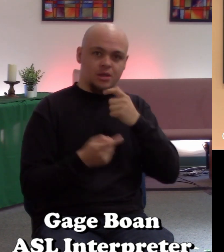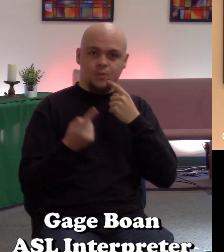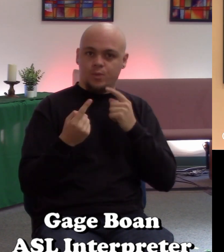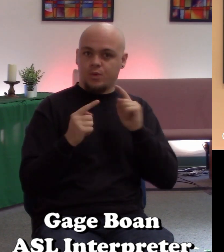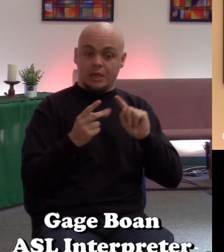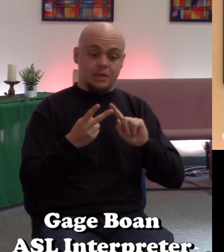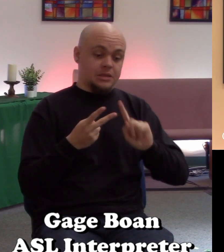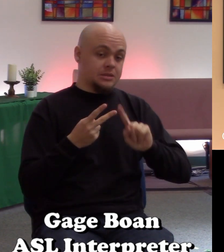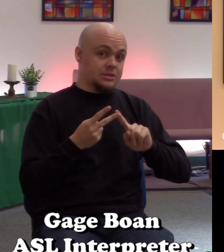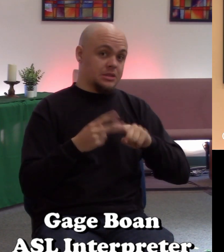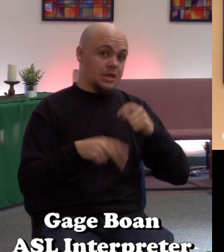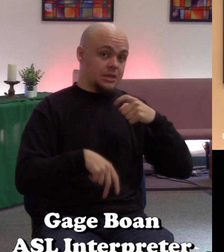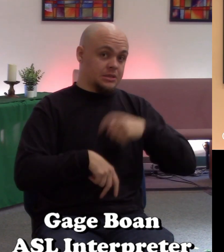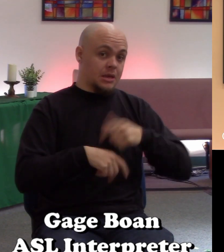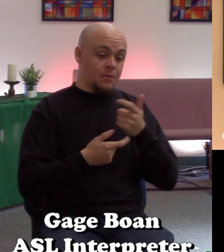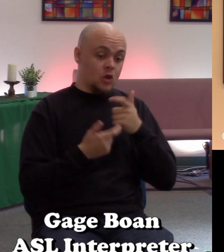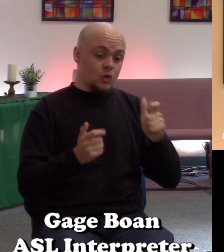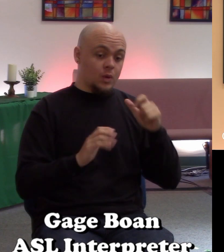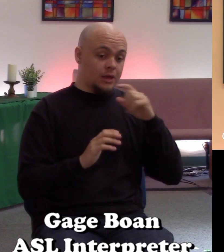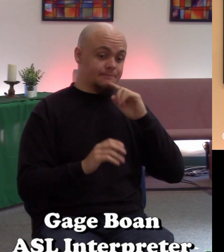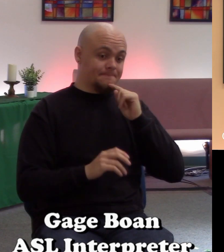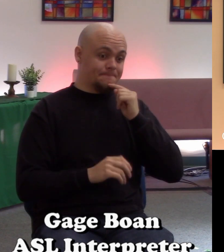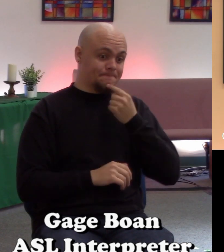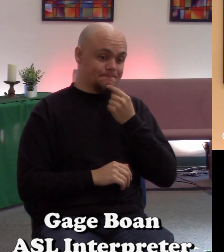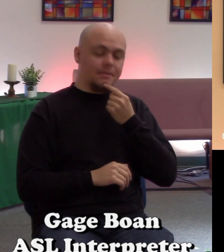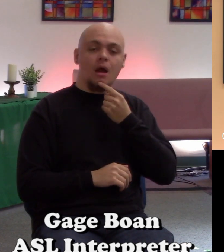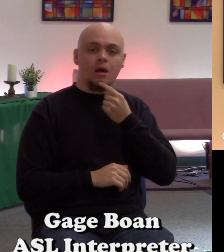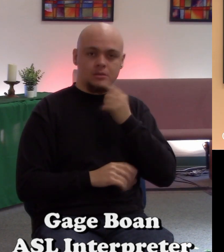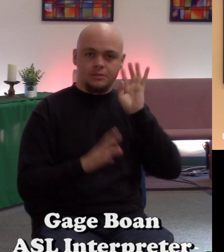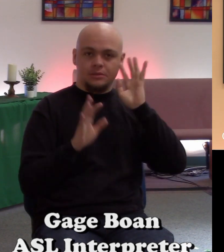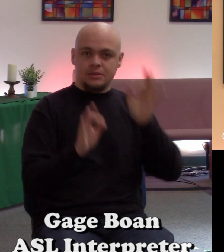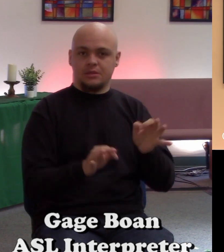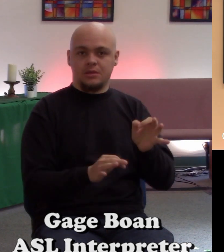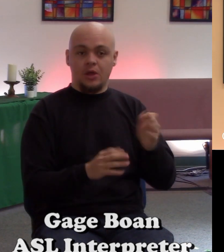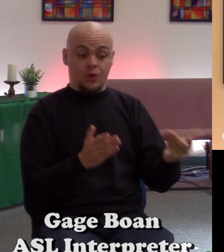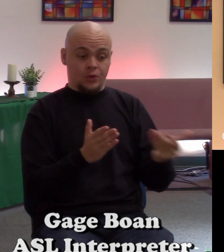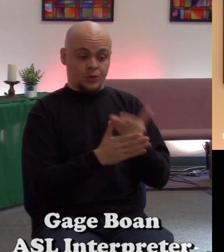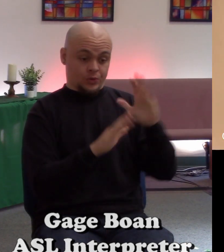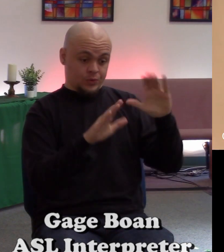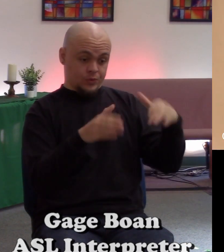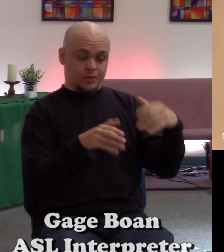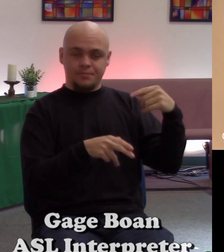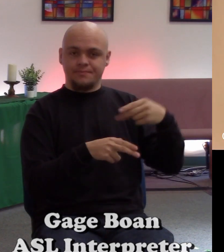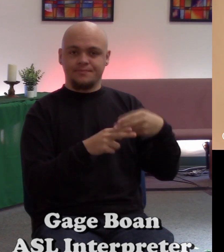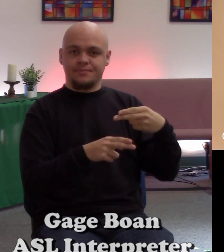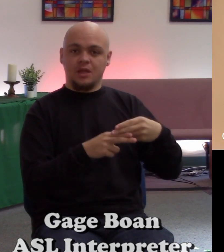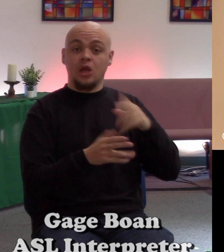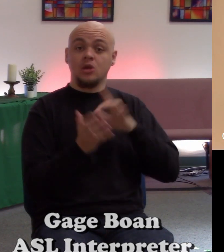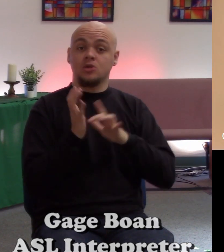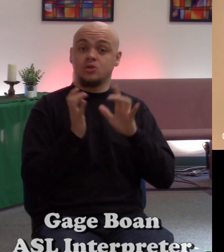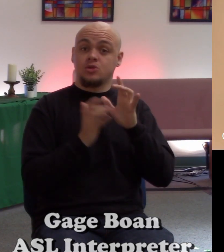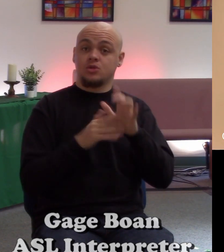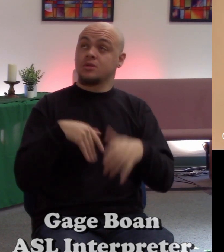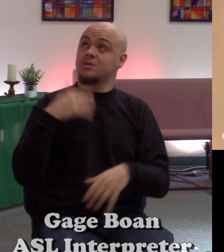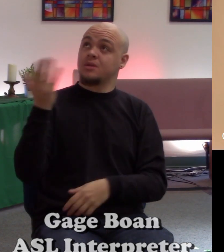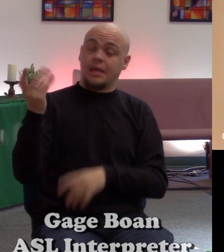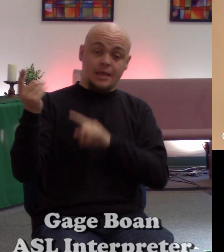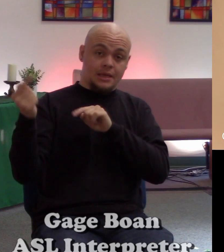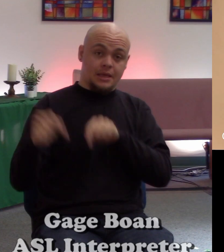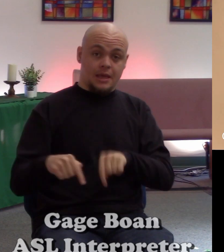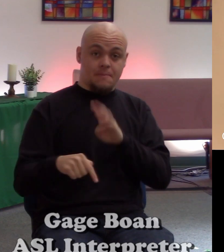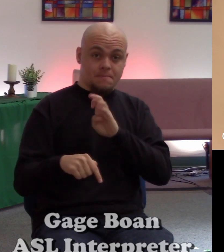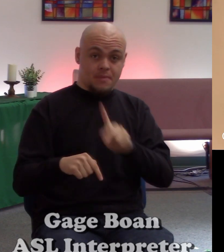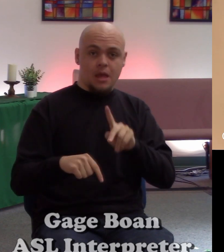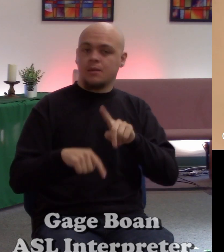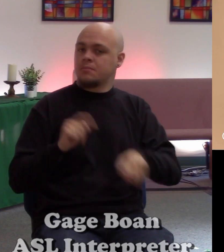work. When it failed the second time during the Great Disappointment, it was decided, a new group emerged that said, well, Jesus really did